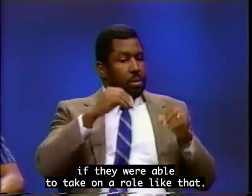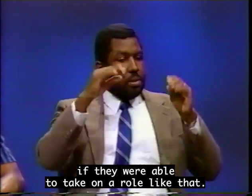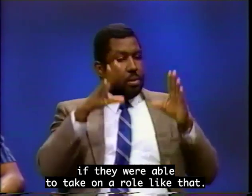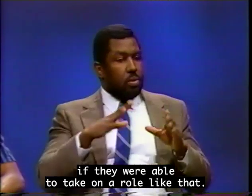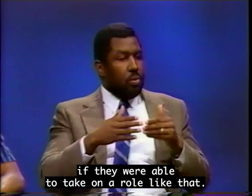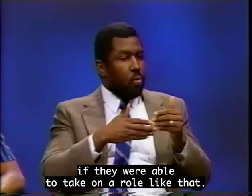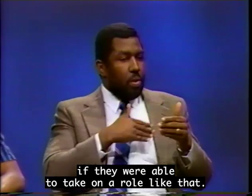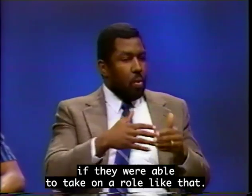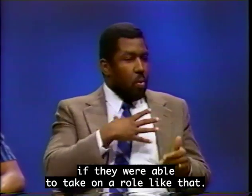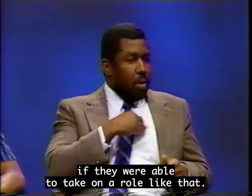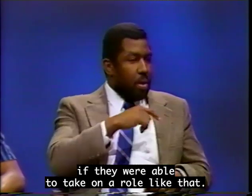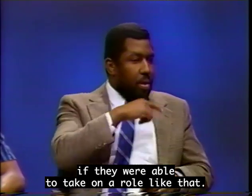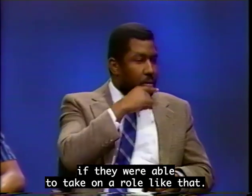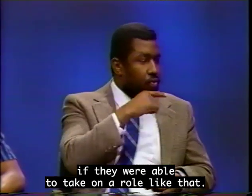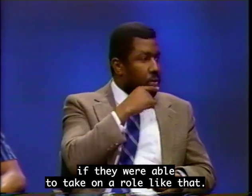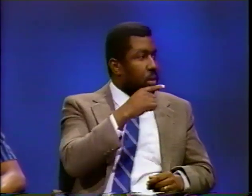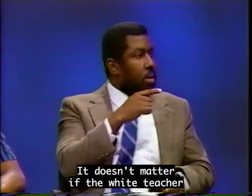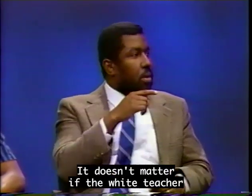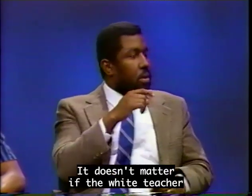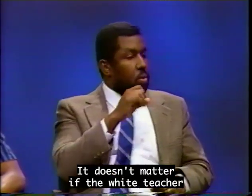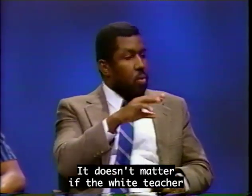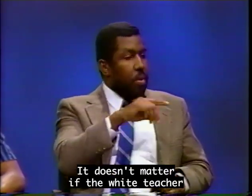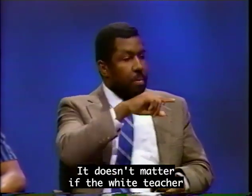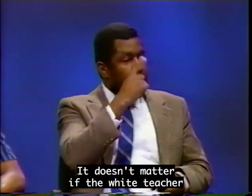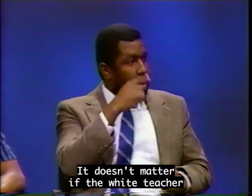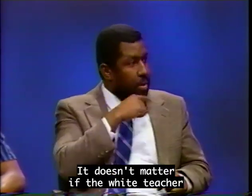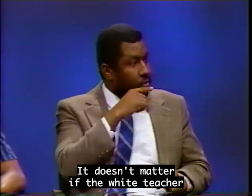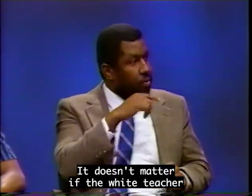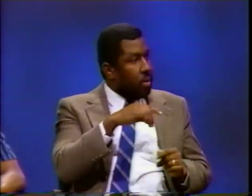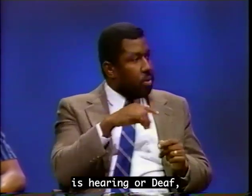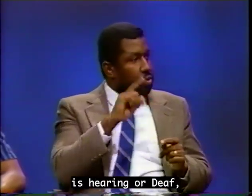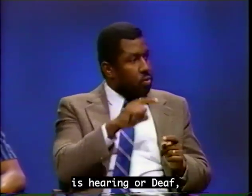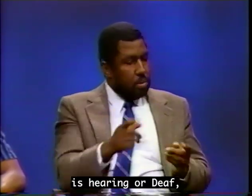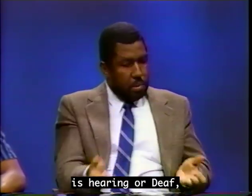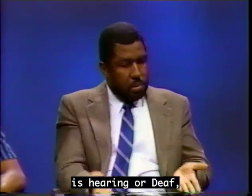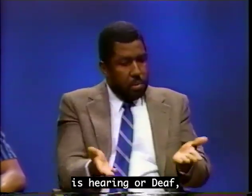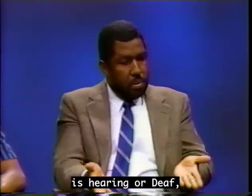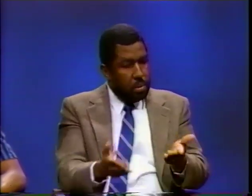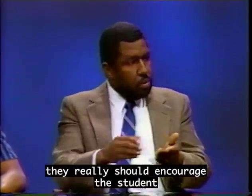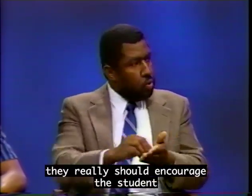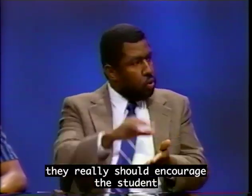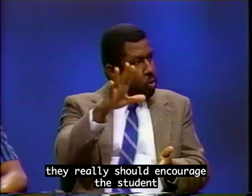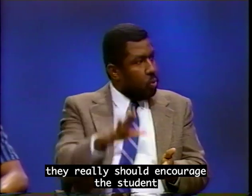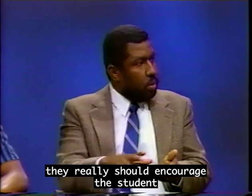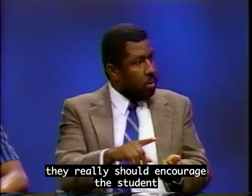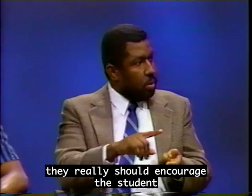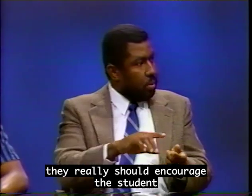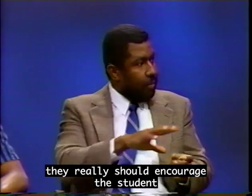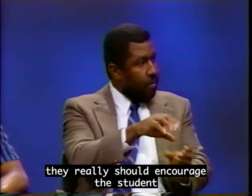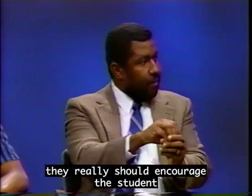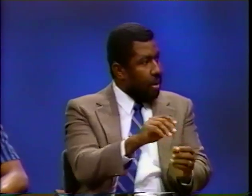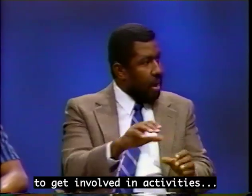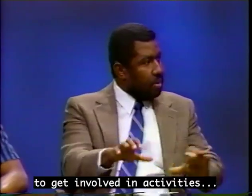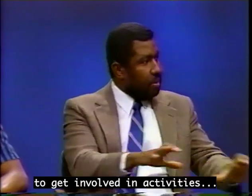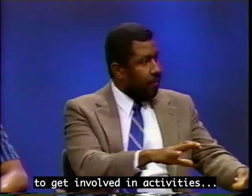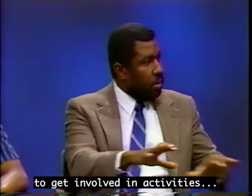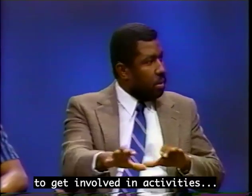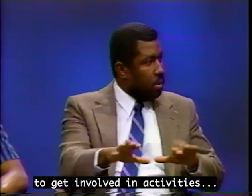take on a role like that. Doesn't matter if the white teacher is hearing or deaf, they really should encourage the student to get involved